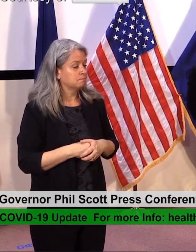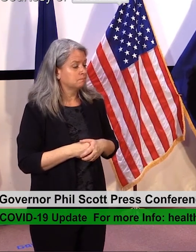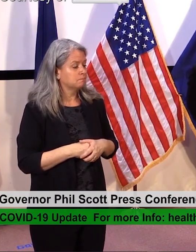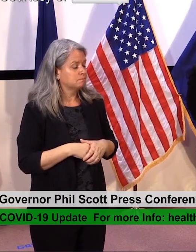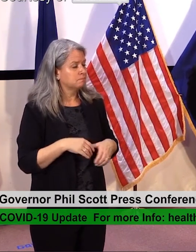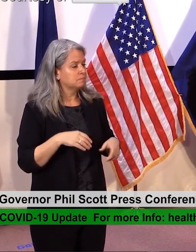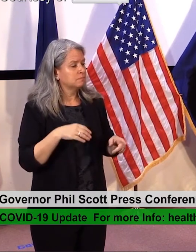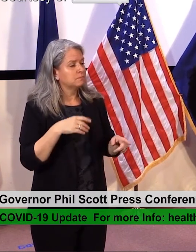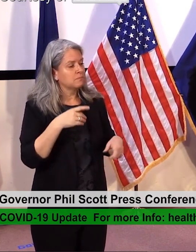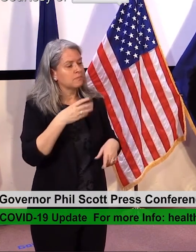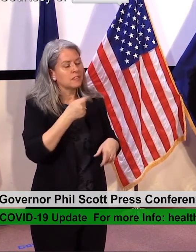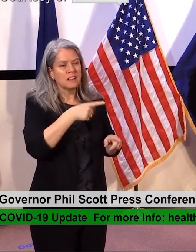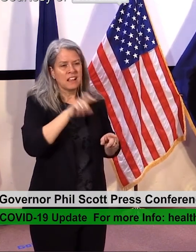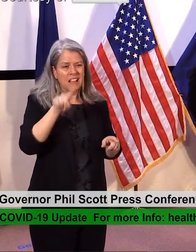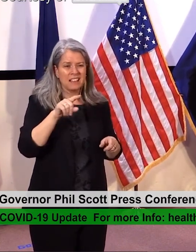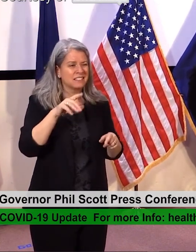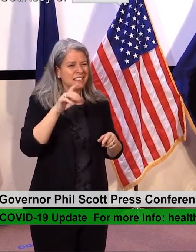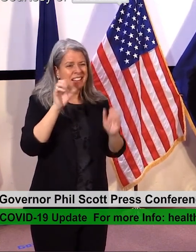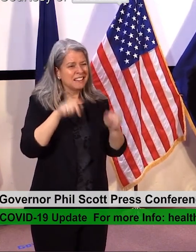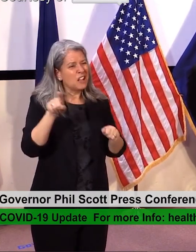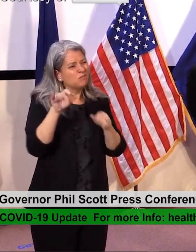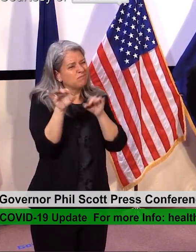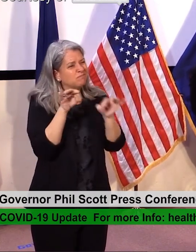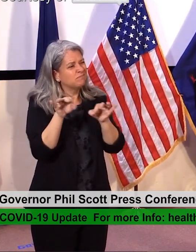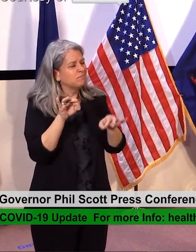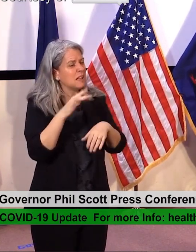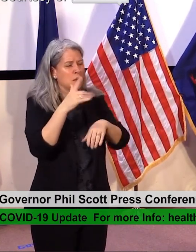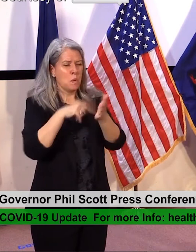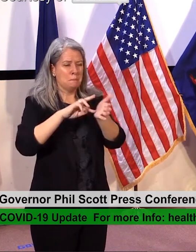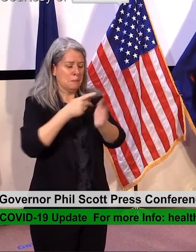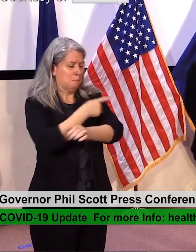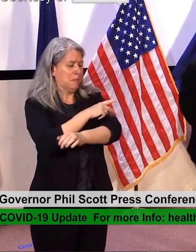way to translate the data that you gave me originally in terms of patient days?